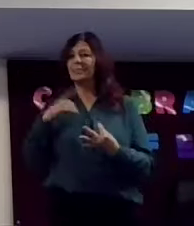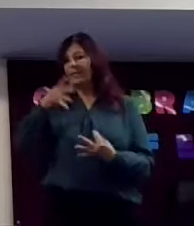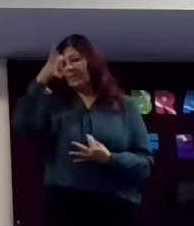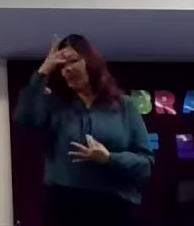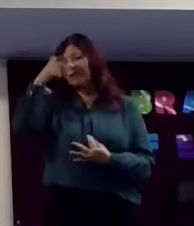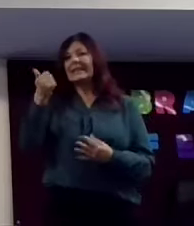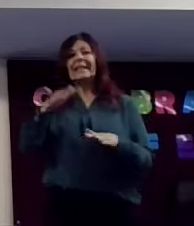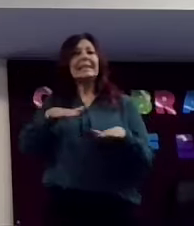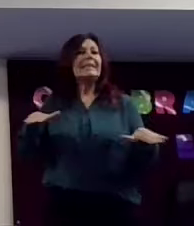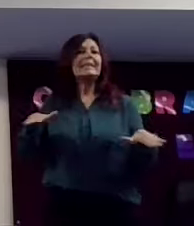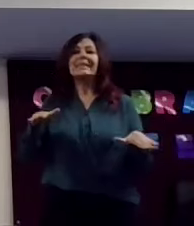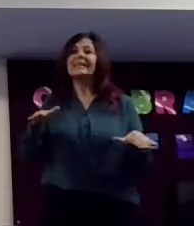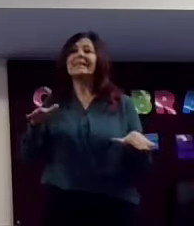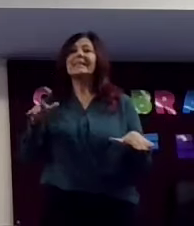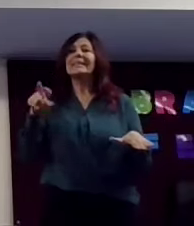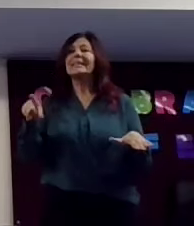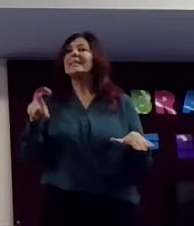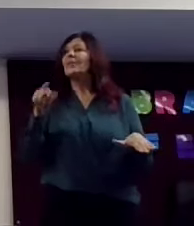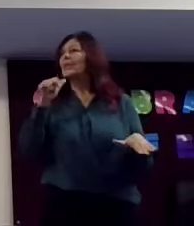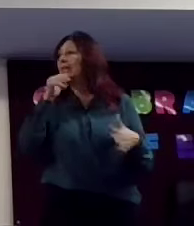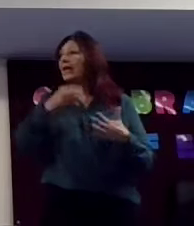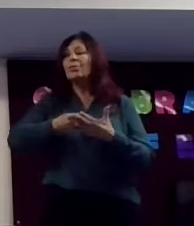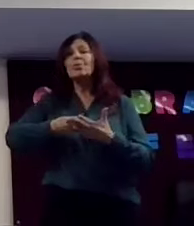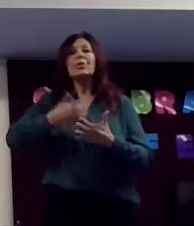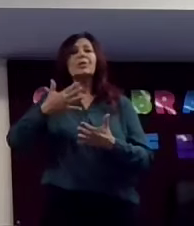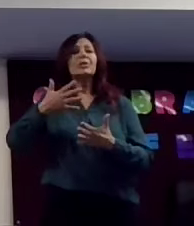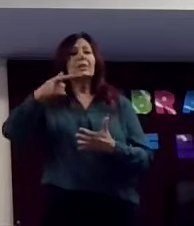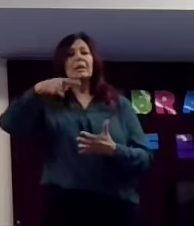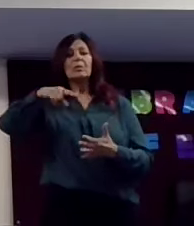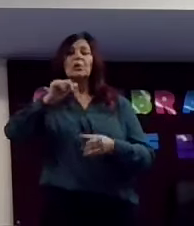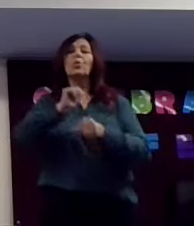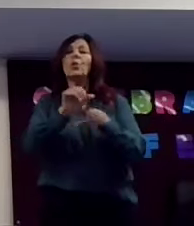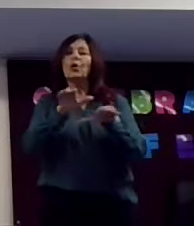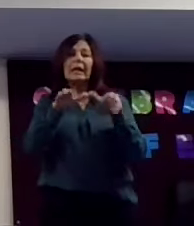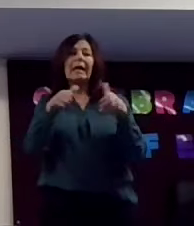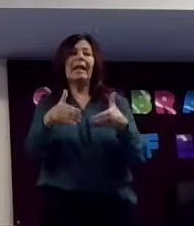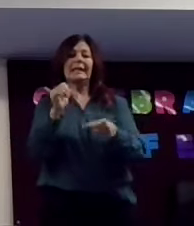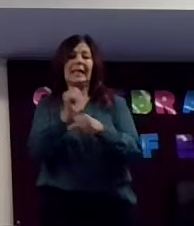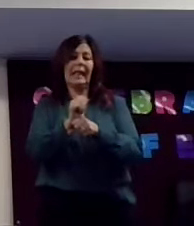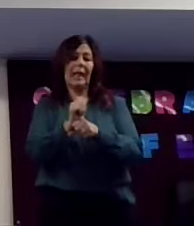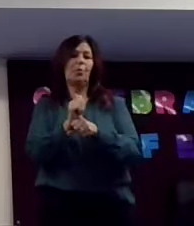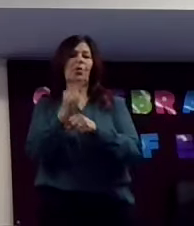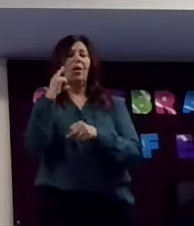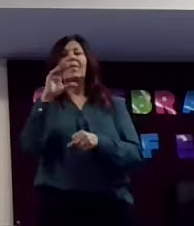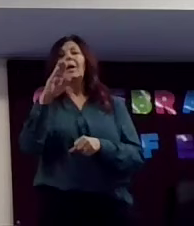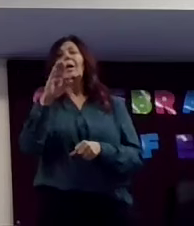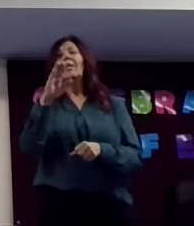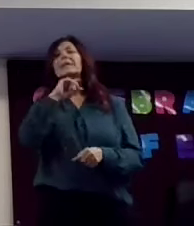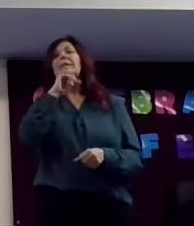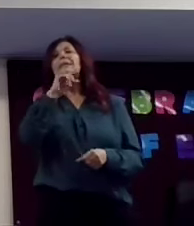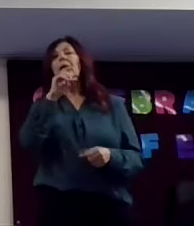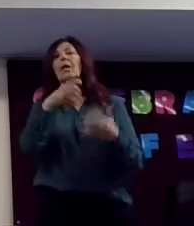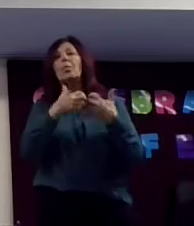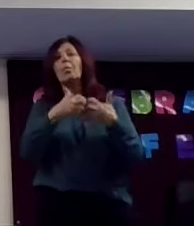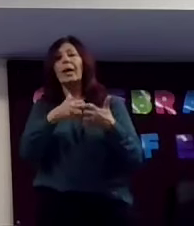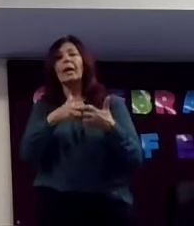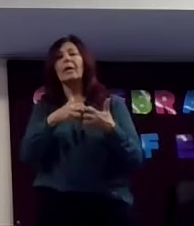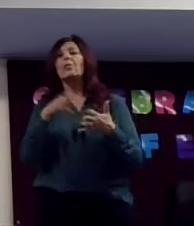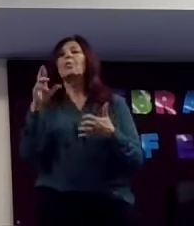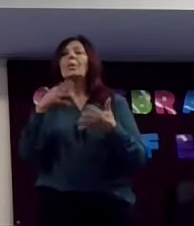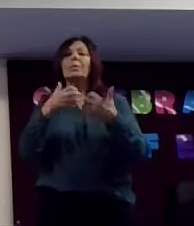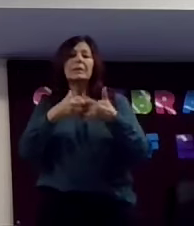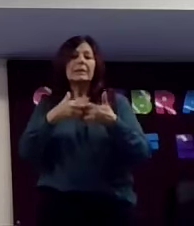had 10 kids in his family. They were not rich by any means. And it was the working class labor of the Bethlehem Steel Plant, Republic